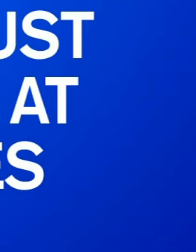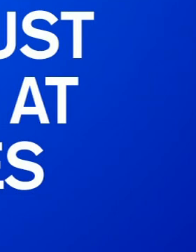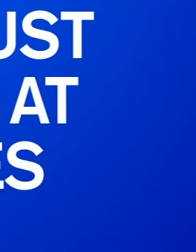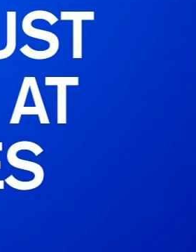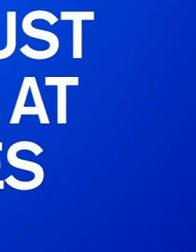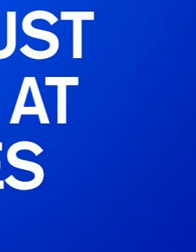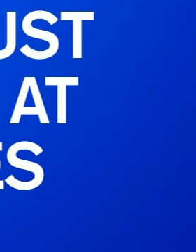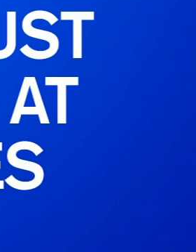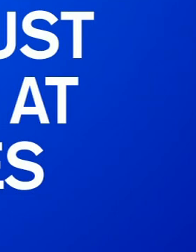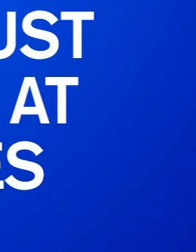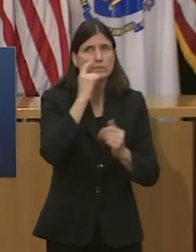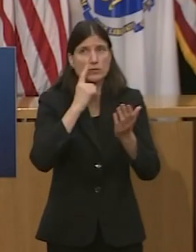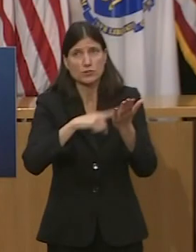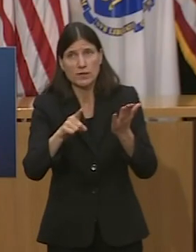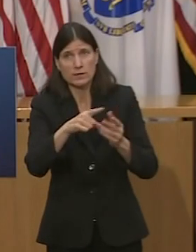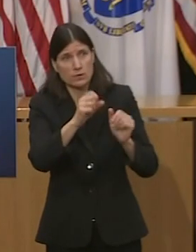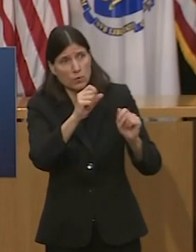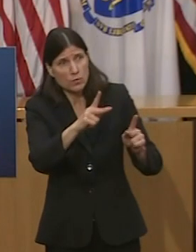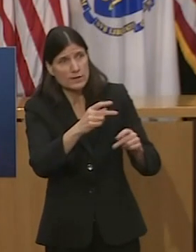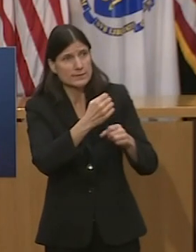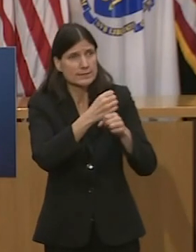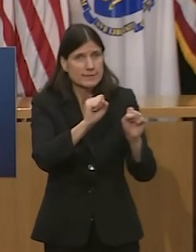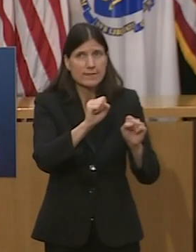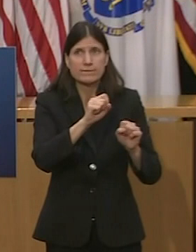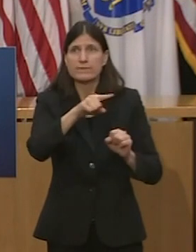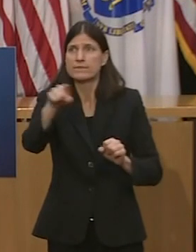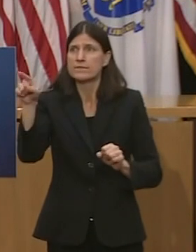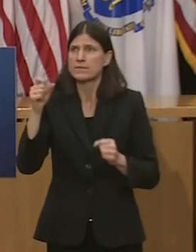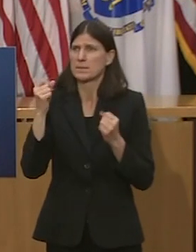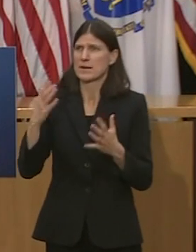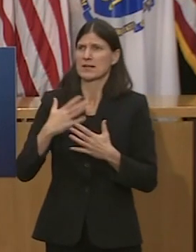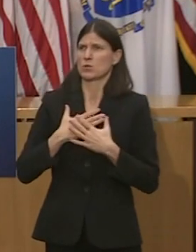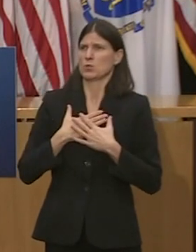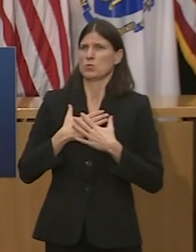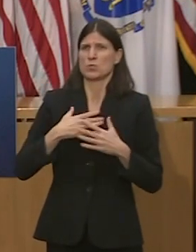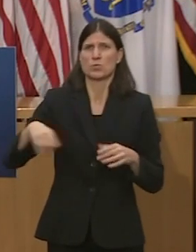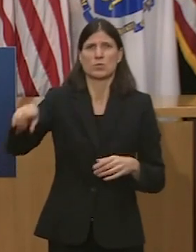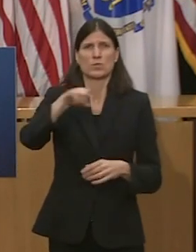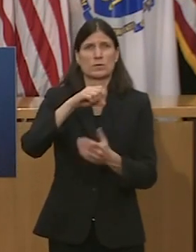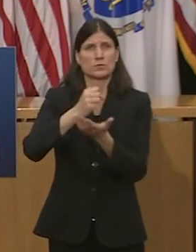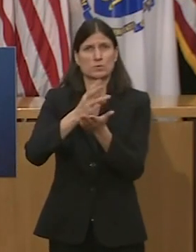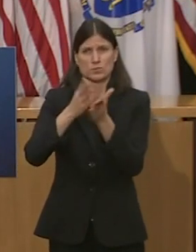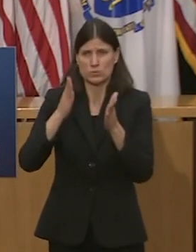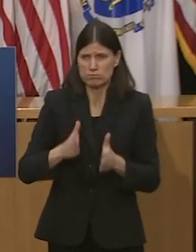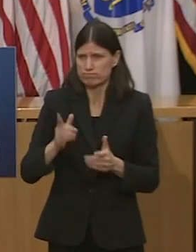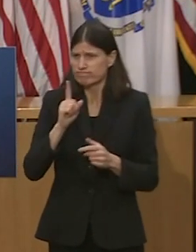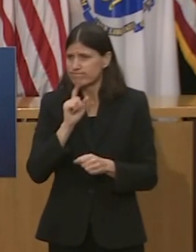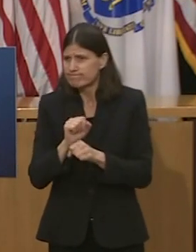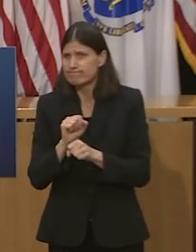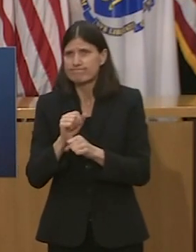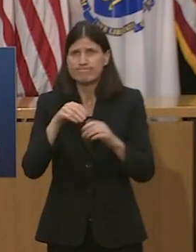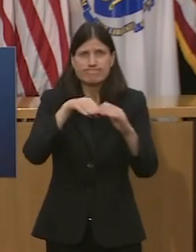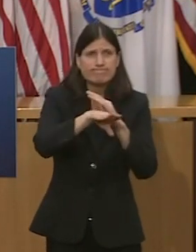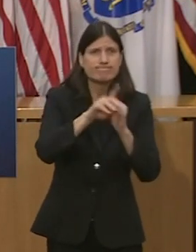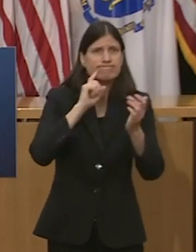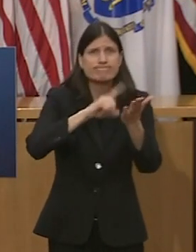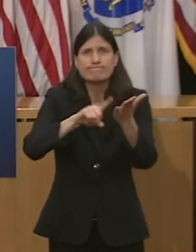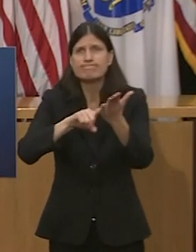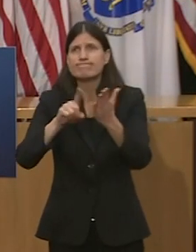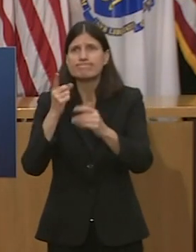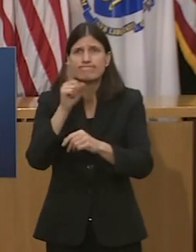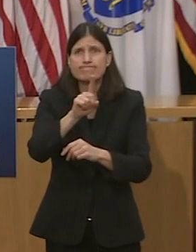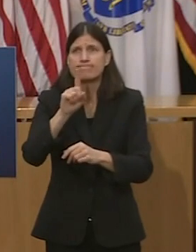must be worn at all times. These decisions might seem easy to some people who don't have to live with